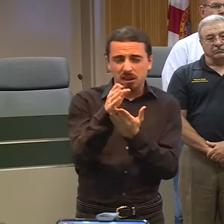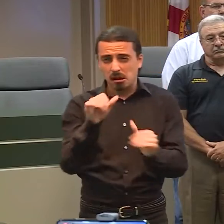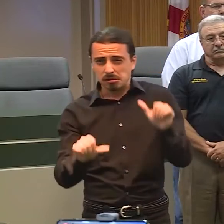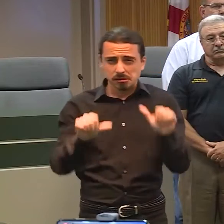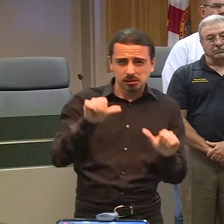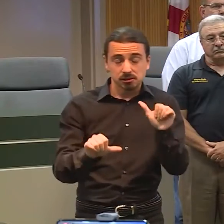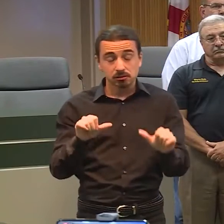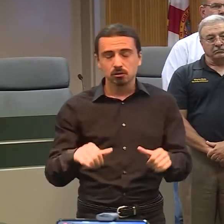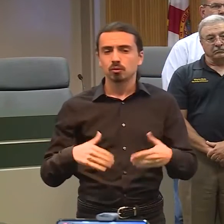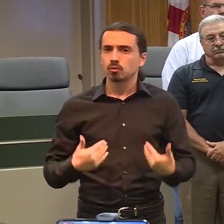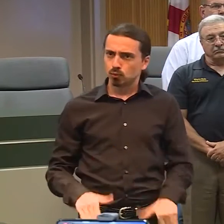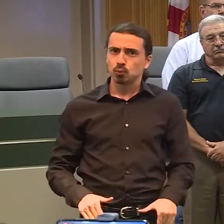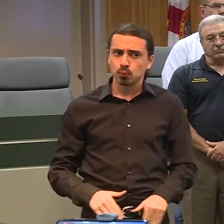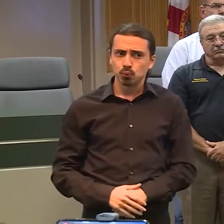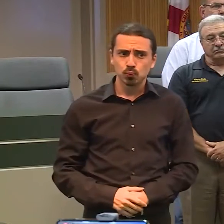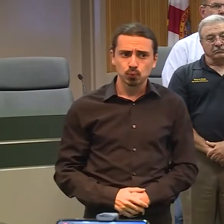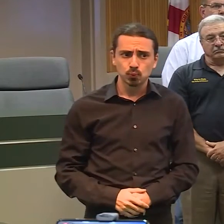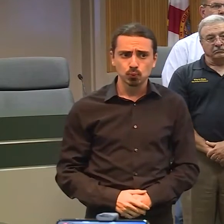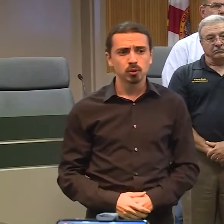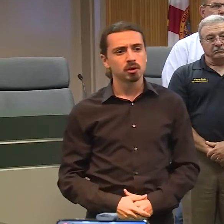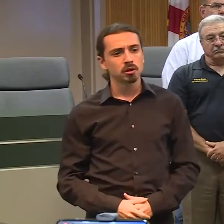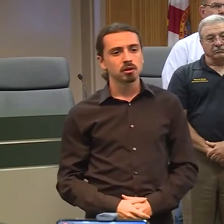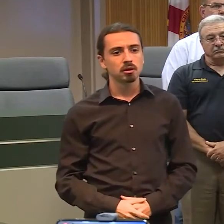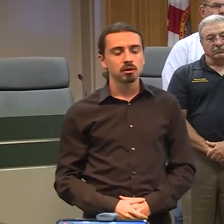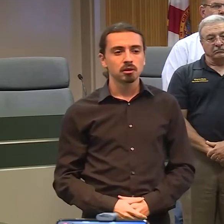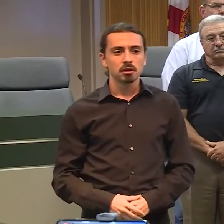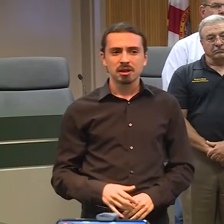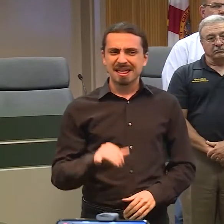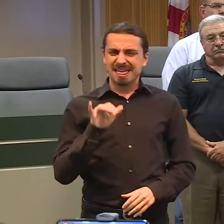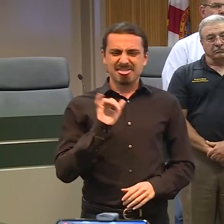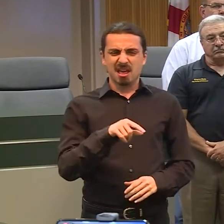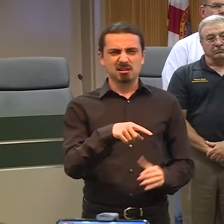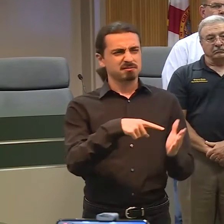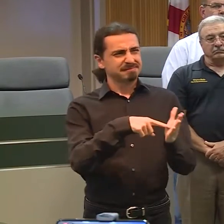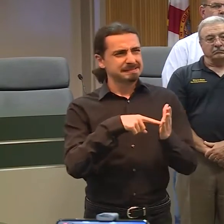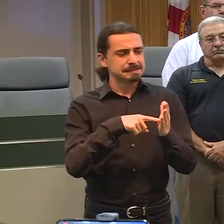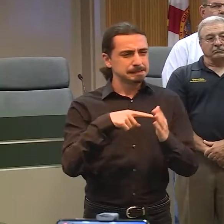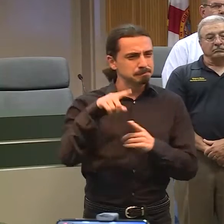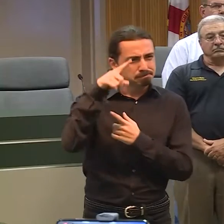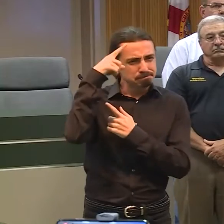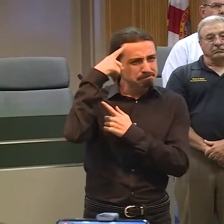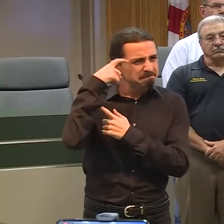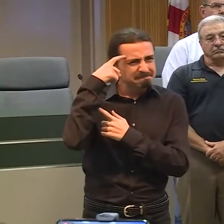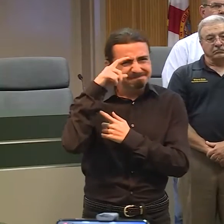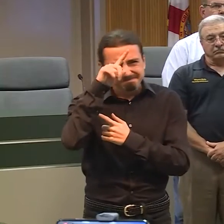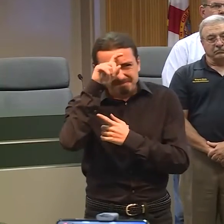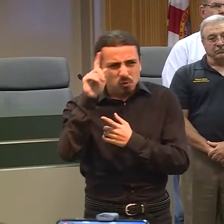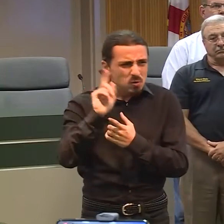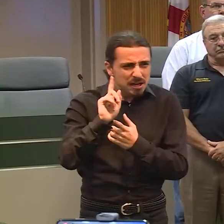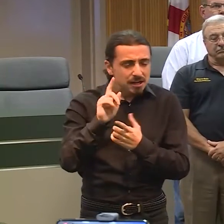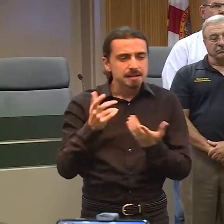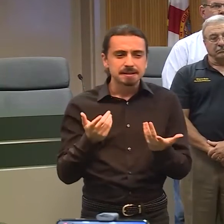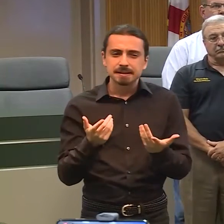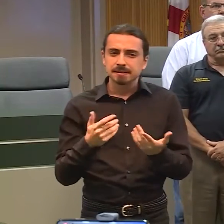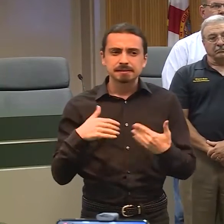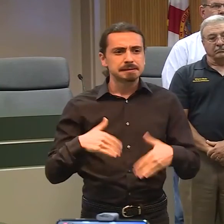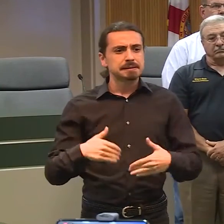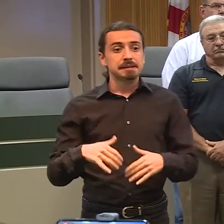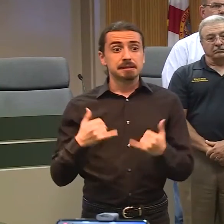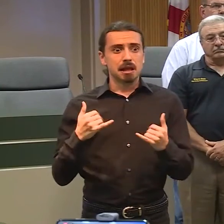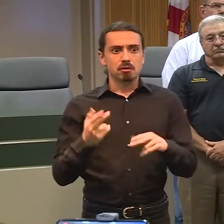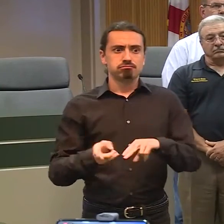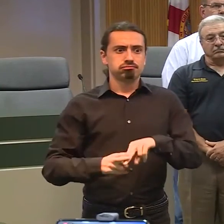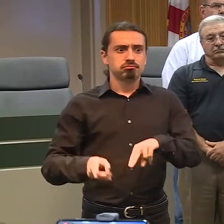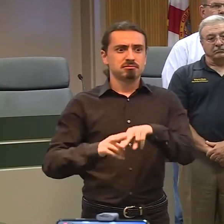ways. A second strongest hurricane in terms of winds at 185 miles per hour. And the storm, as large as